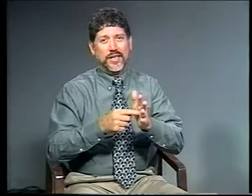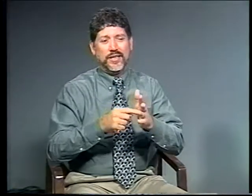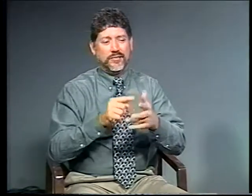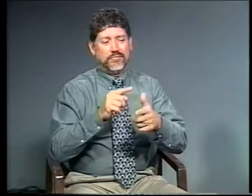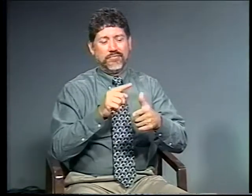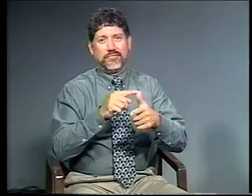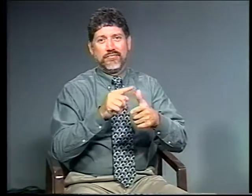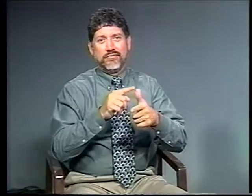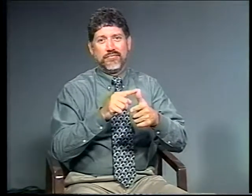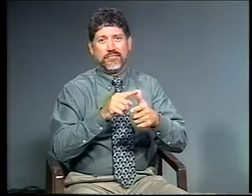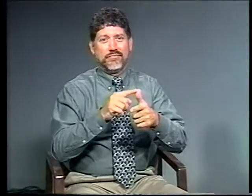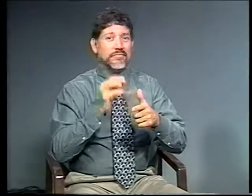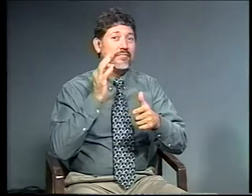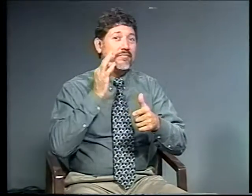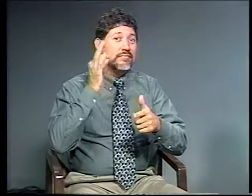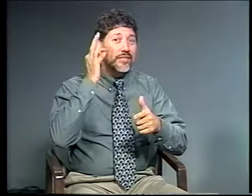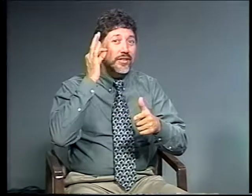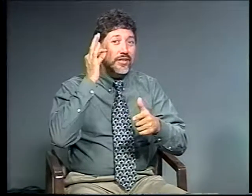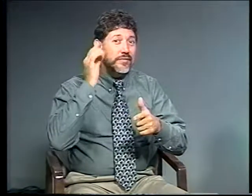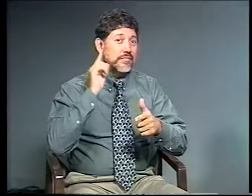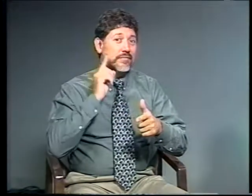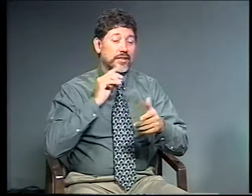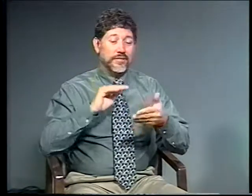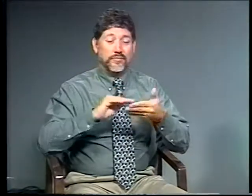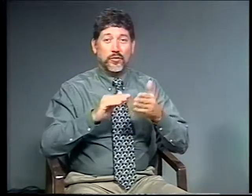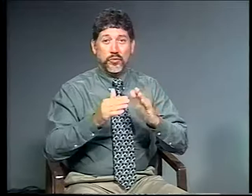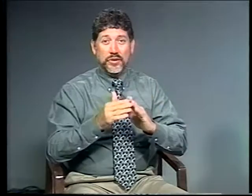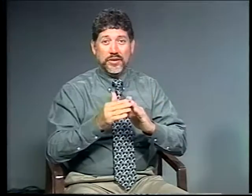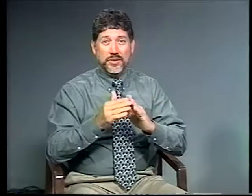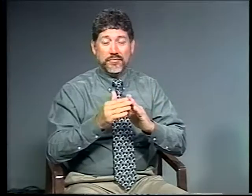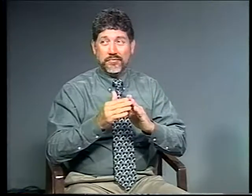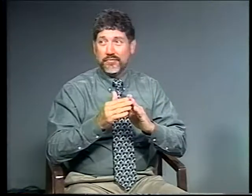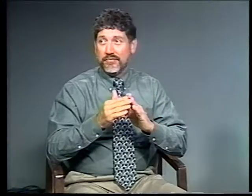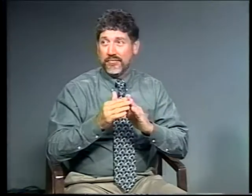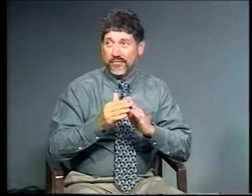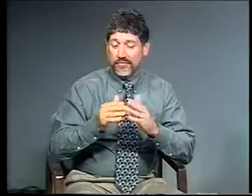members of our panel. The first is an American Indian from the deaf community.